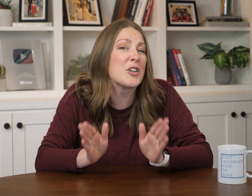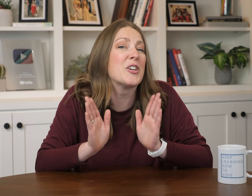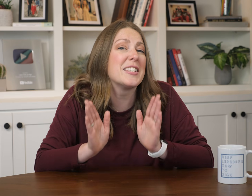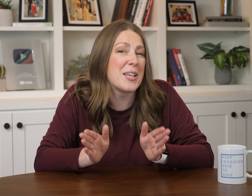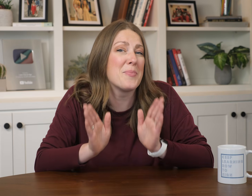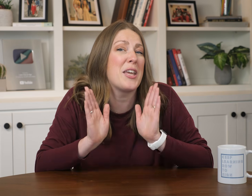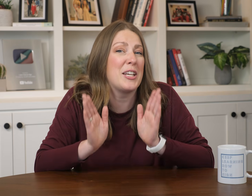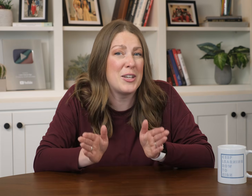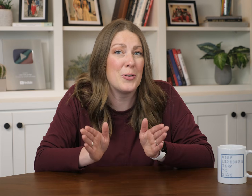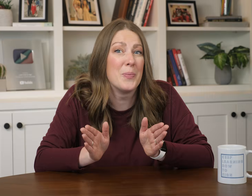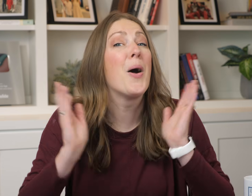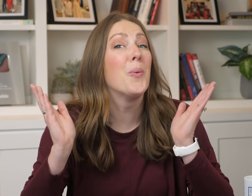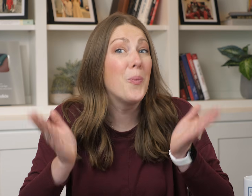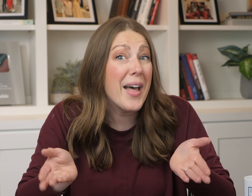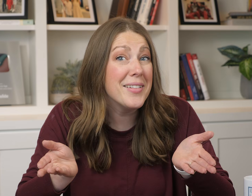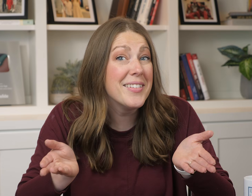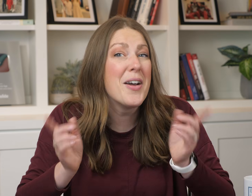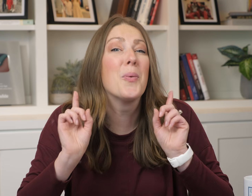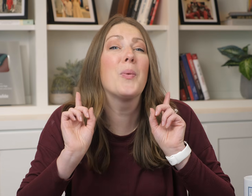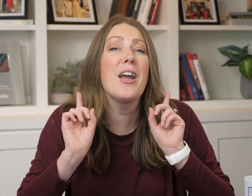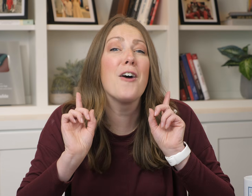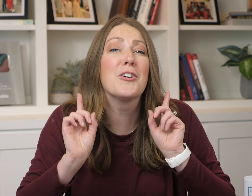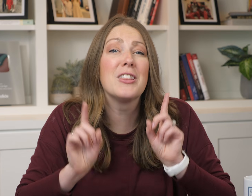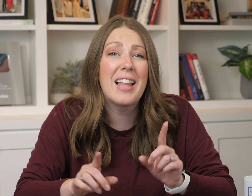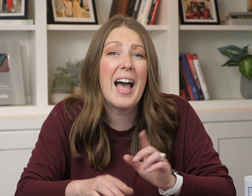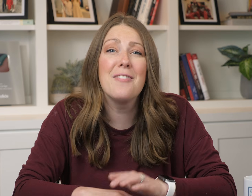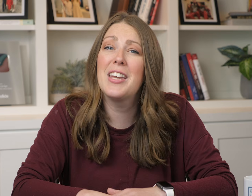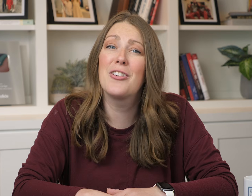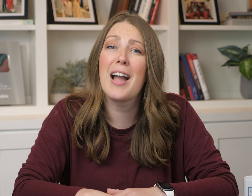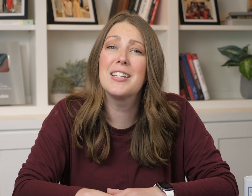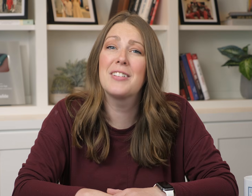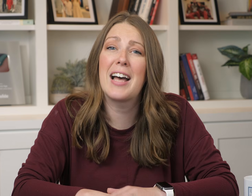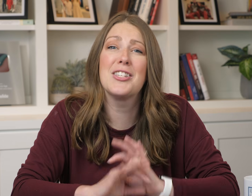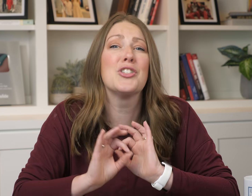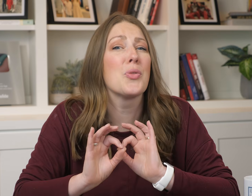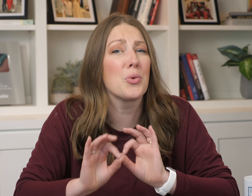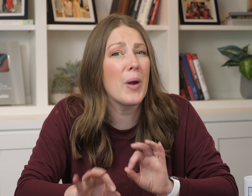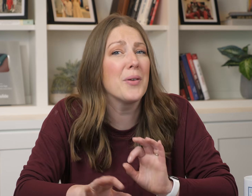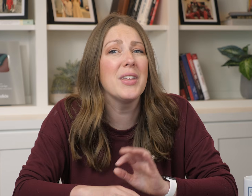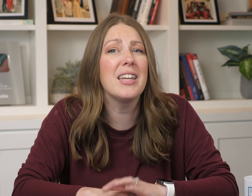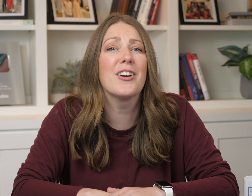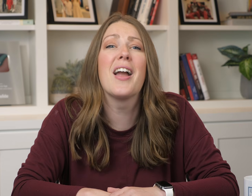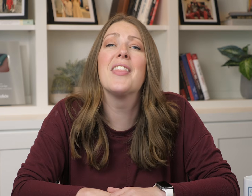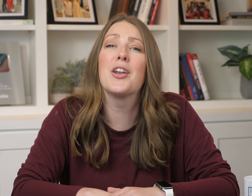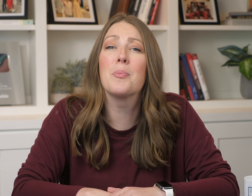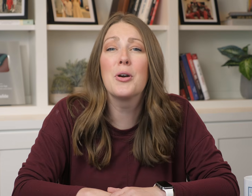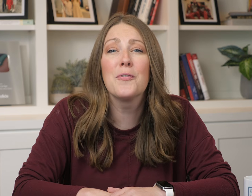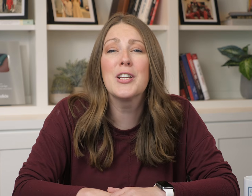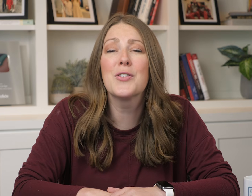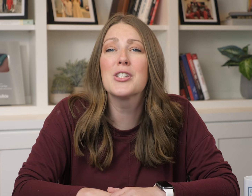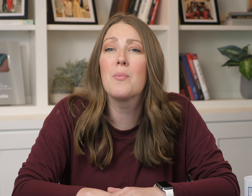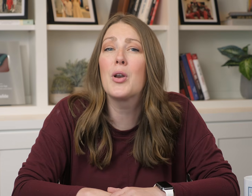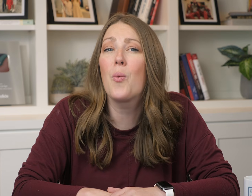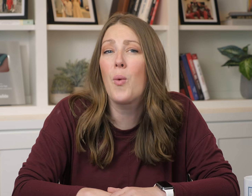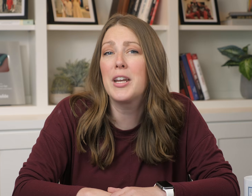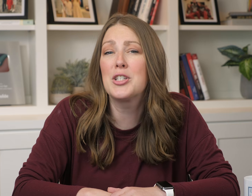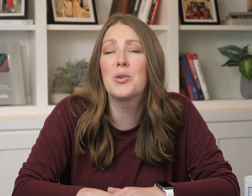learn something new. Well, we offer live interactive classes throughout the year that are perfect for someone wanting to grow